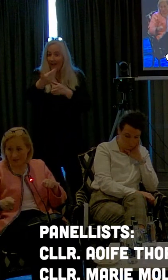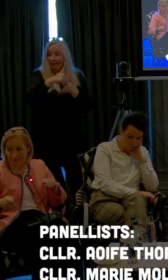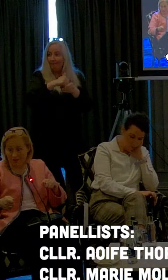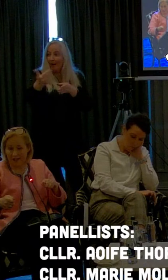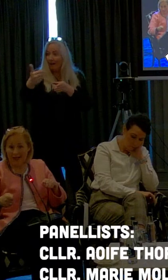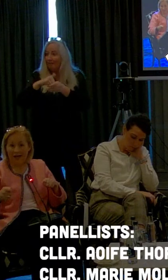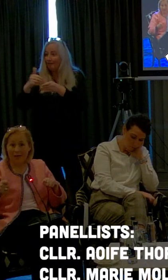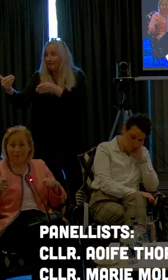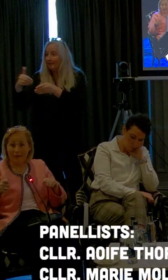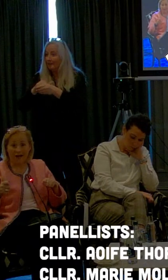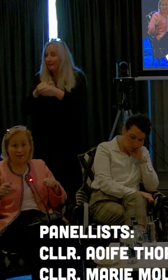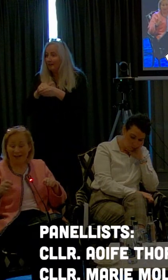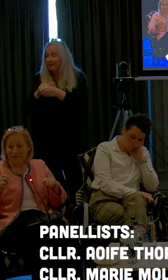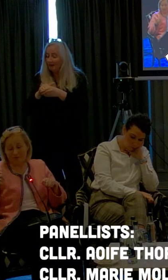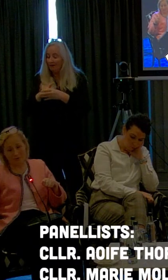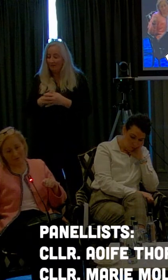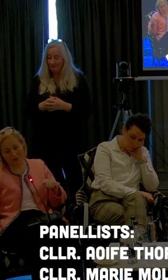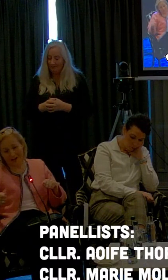that's successful.